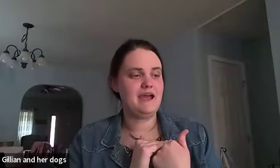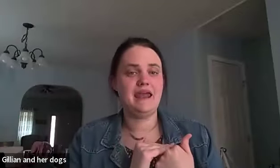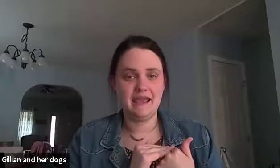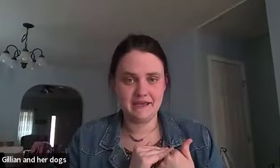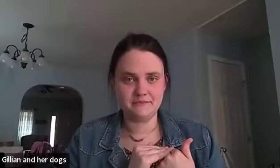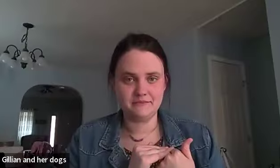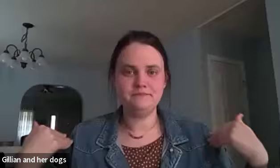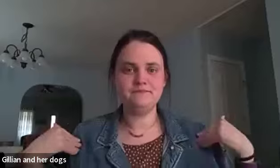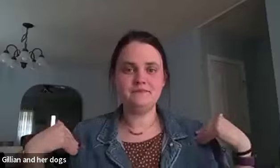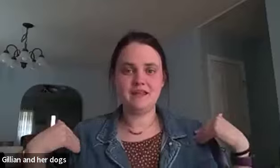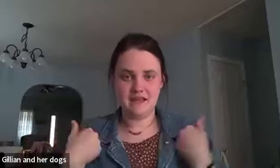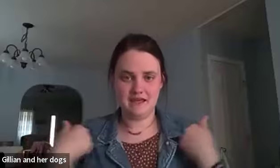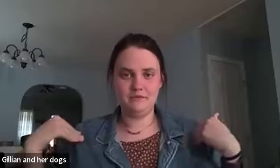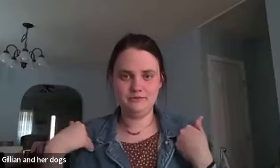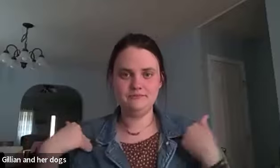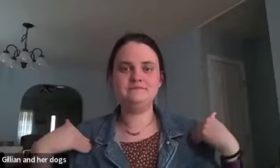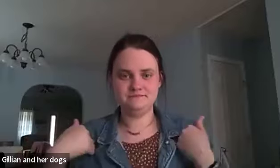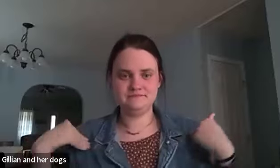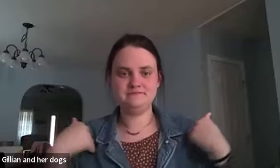had animal, animal,